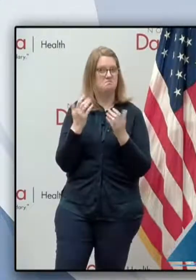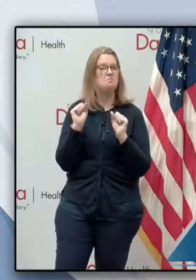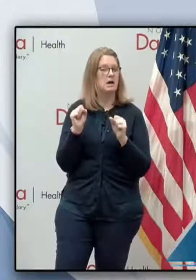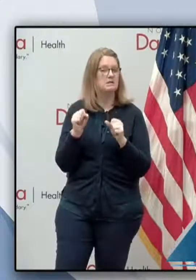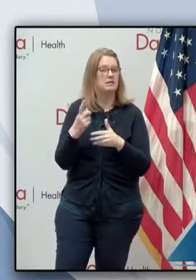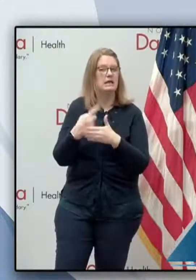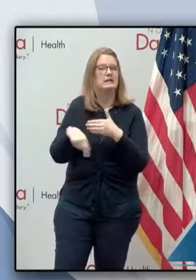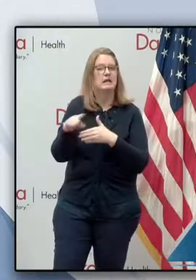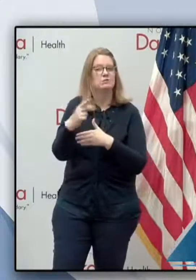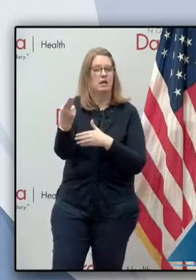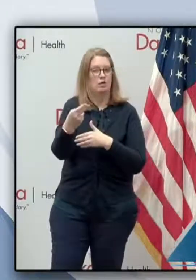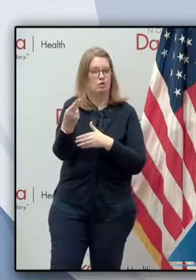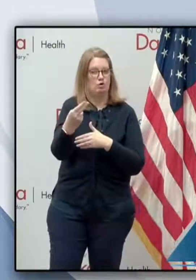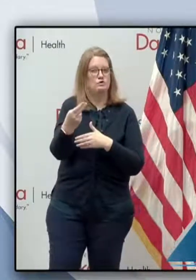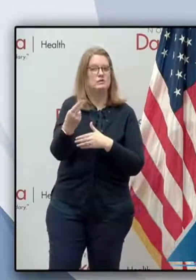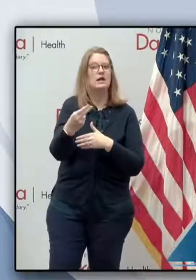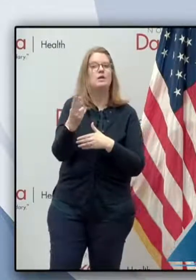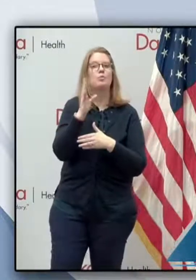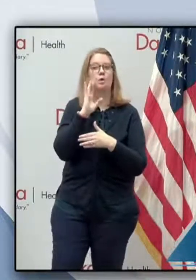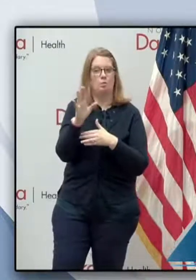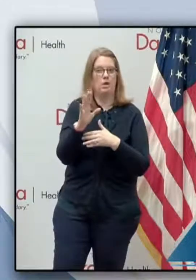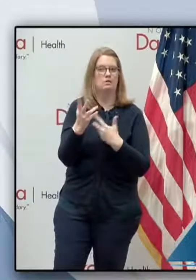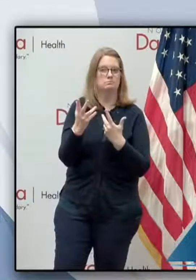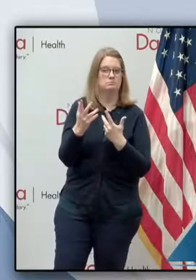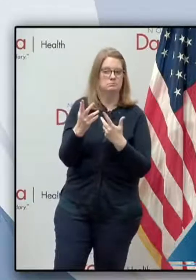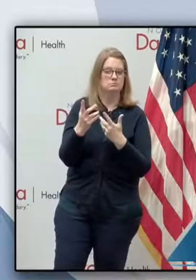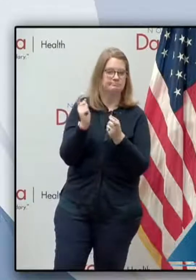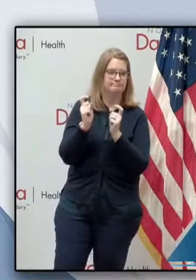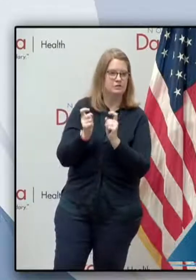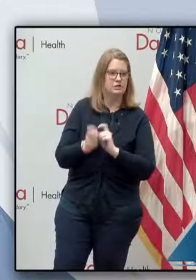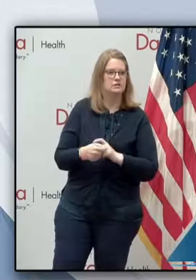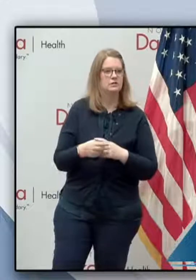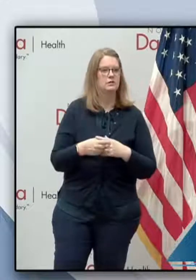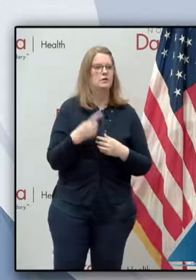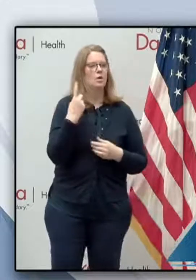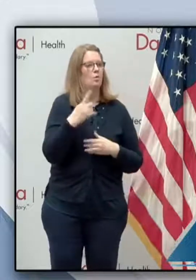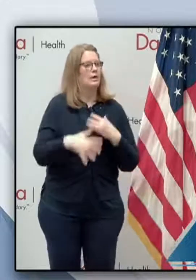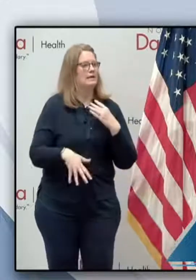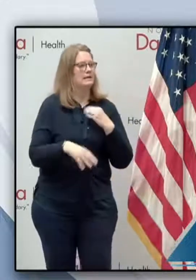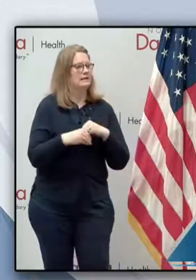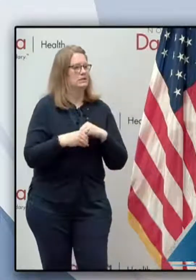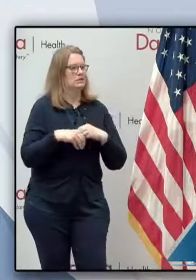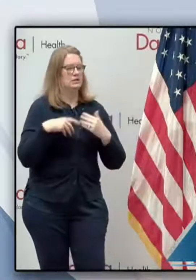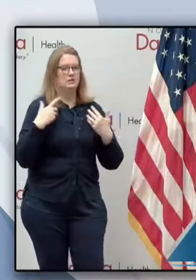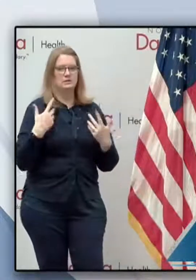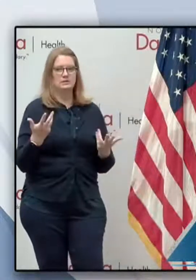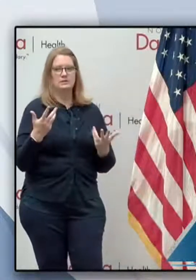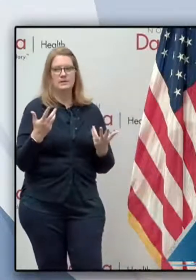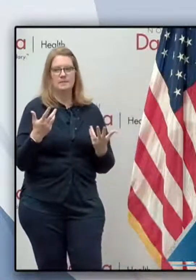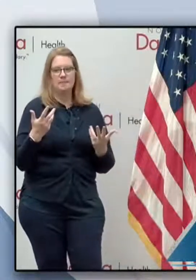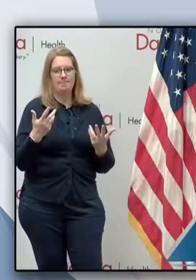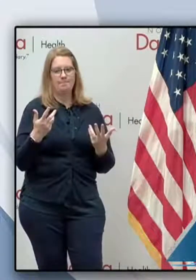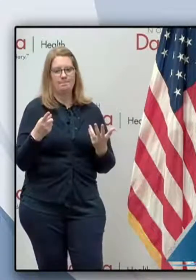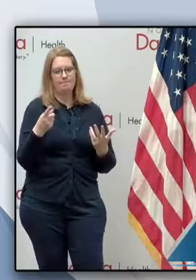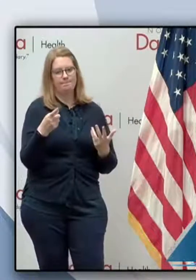next Thursday at our press briefing. When we take a look at this slide, one addition that we do have added on here is